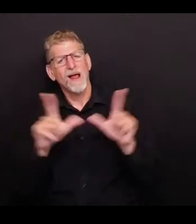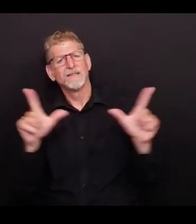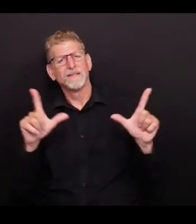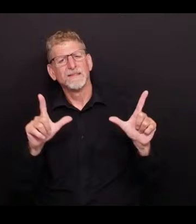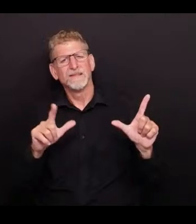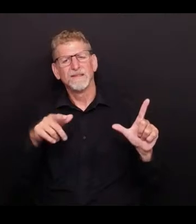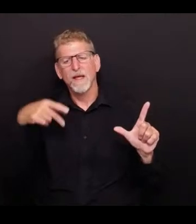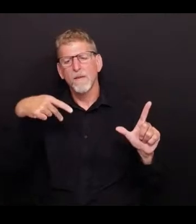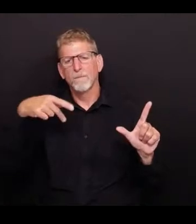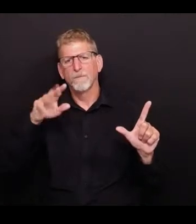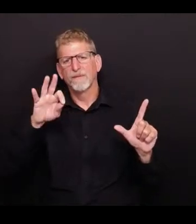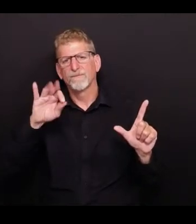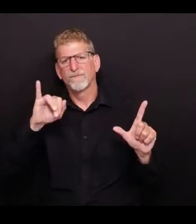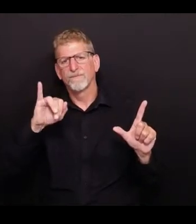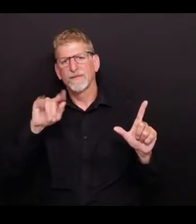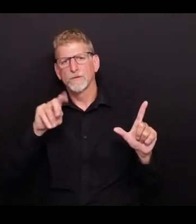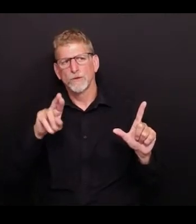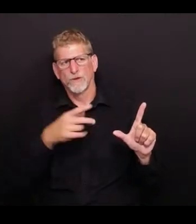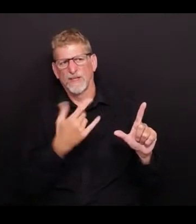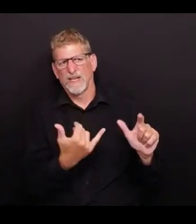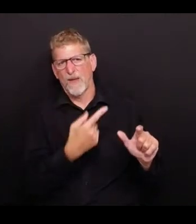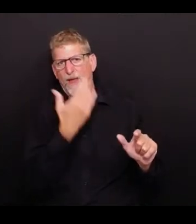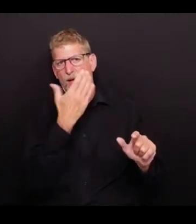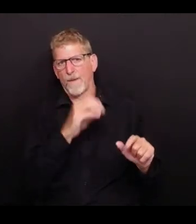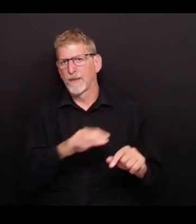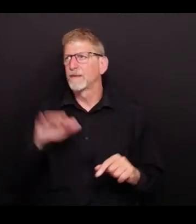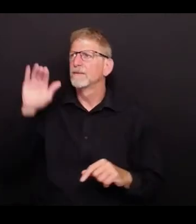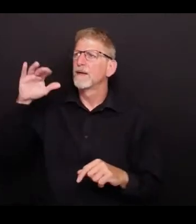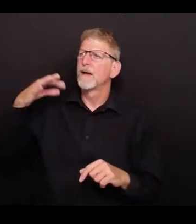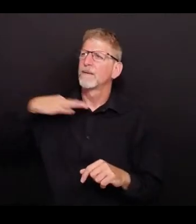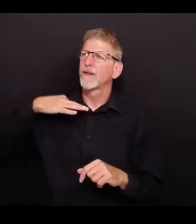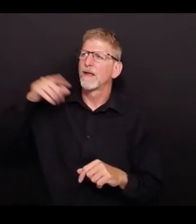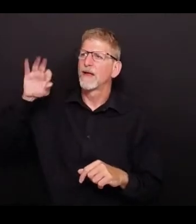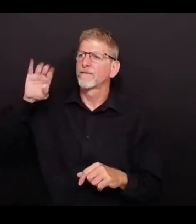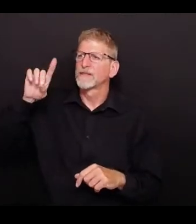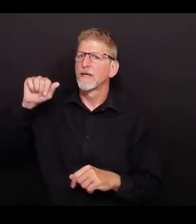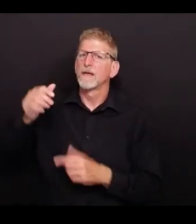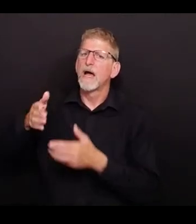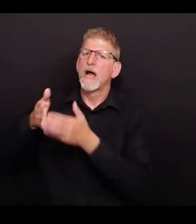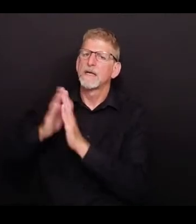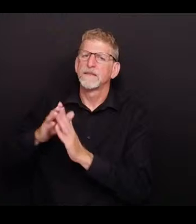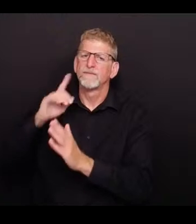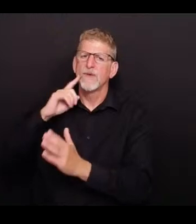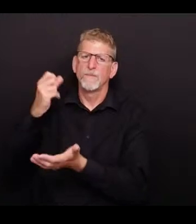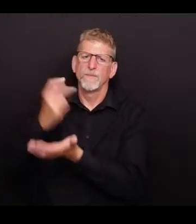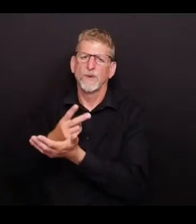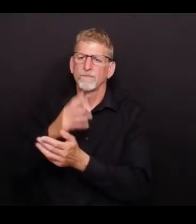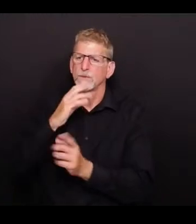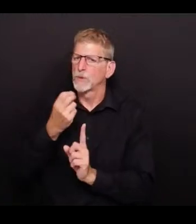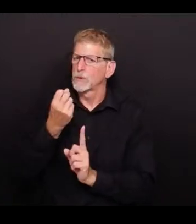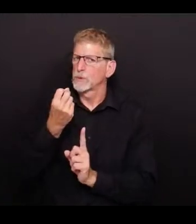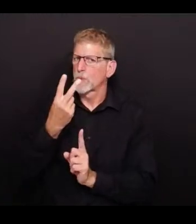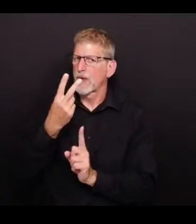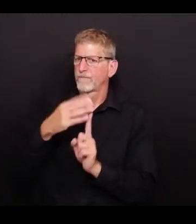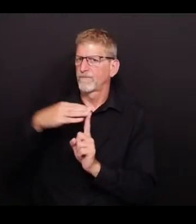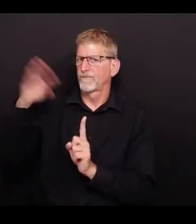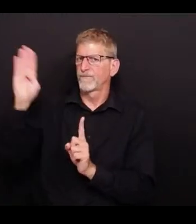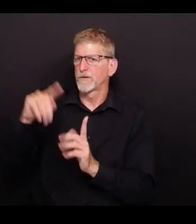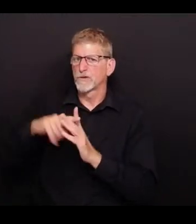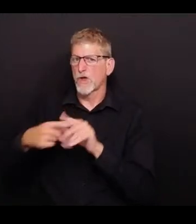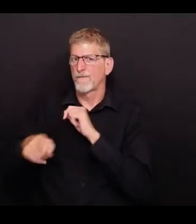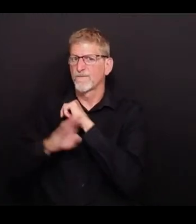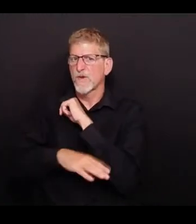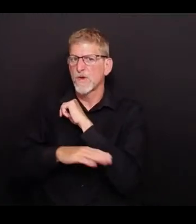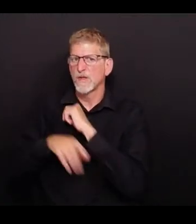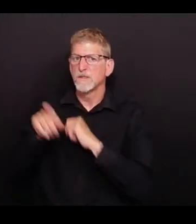was looking at submitting for licensure, in the fall. So I think that,